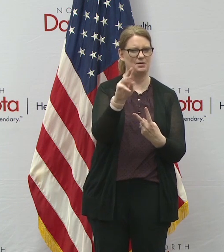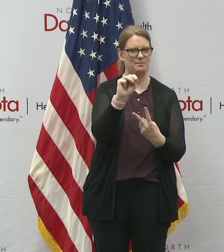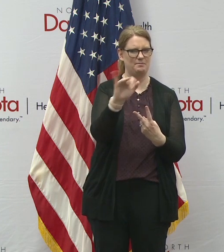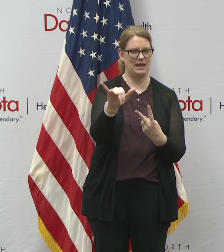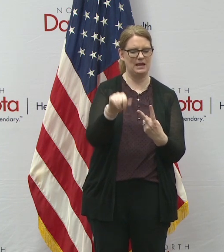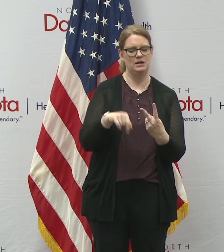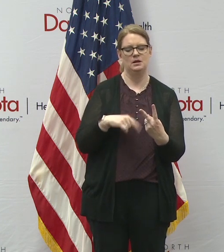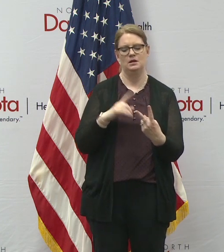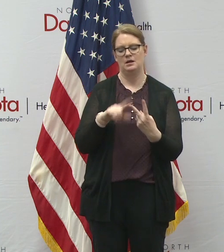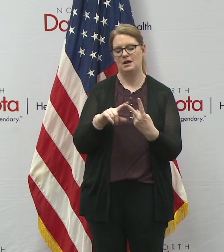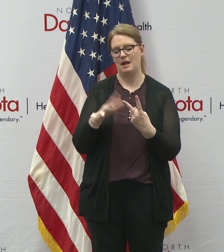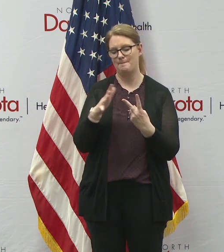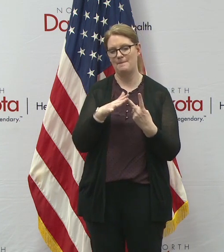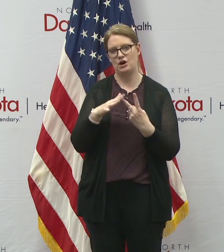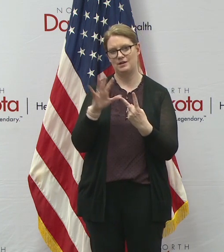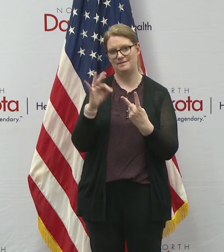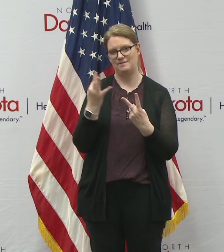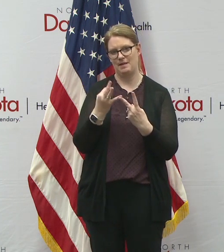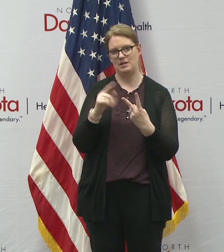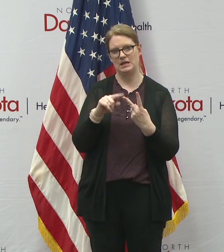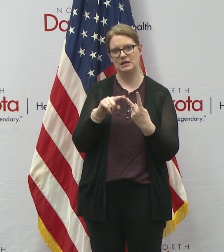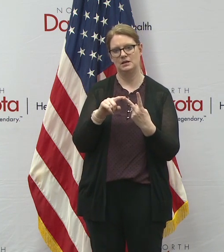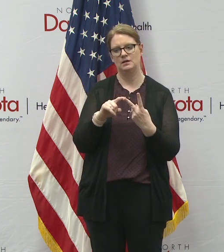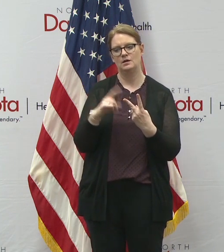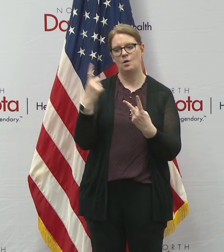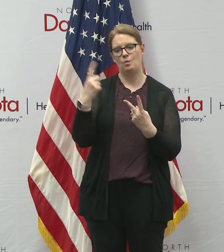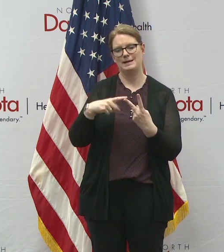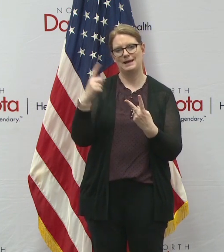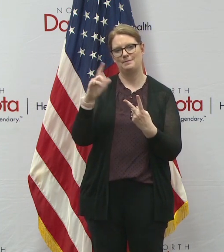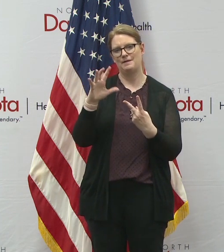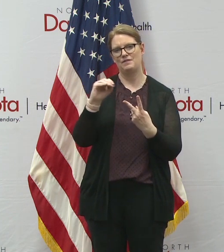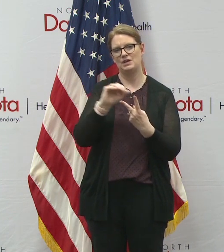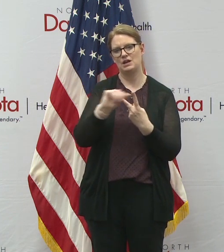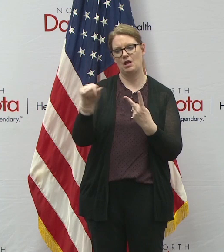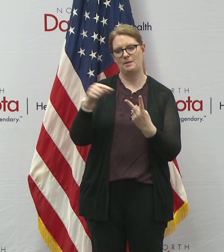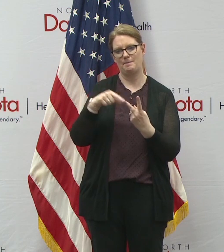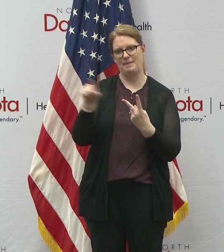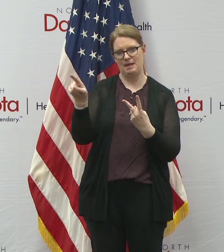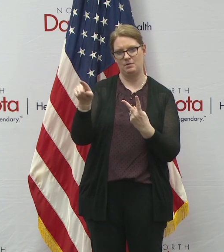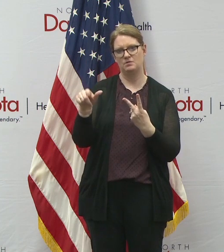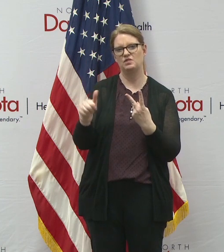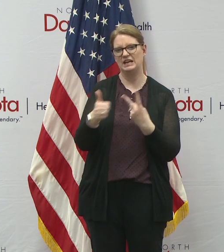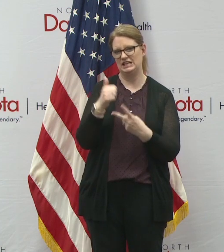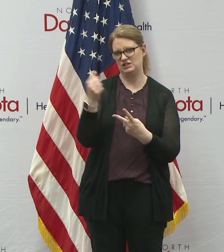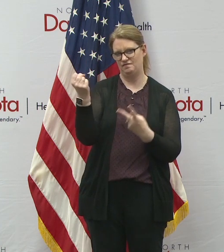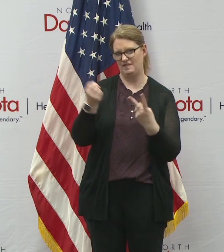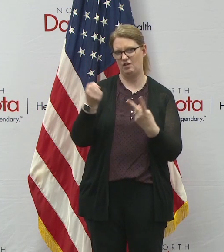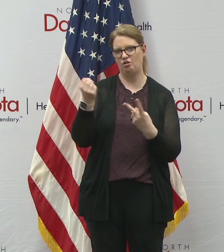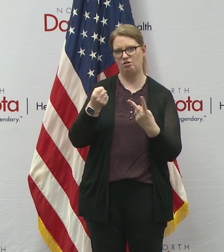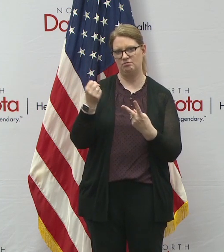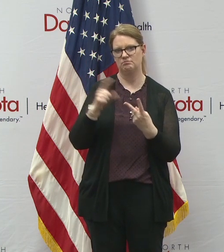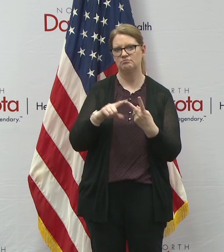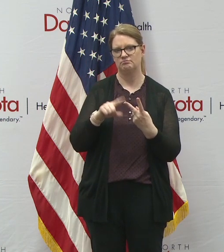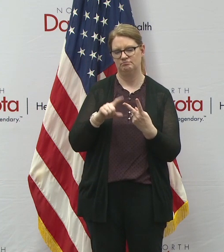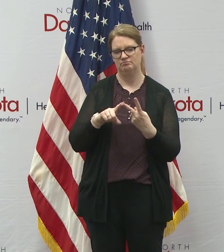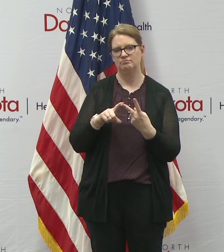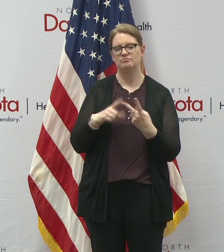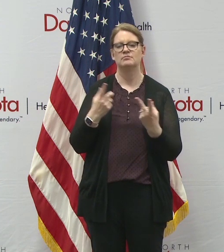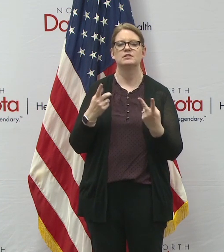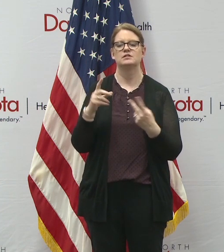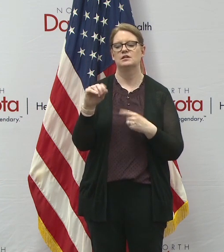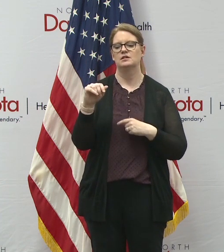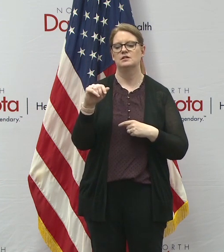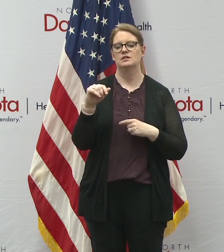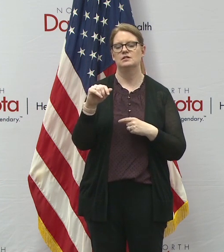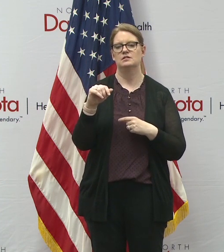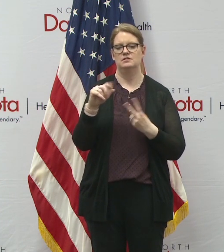Qualifying customers of American Family Insurance will be entitled to a one-time $50 payment per insured vehicle from the Return of Premium Relief Fund. This